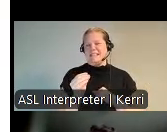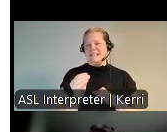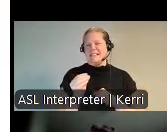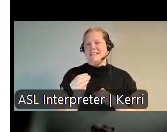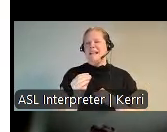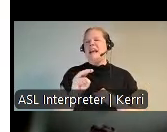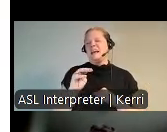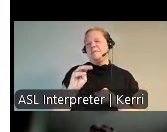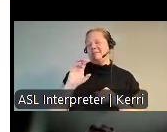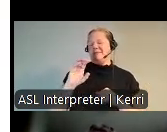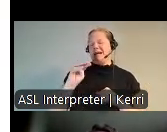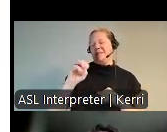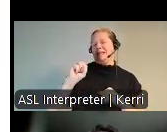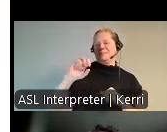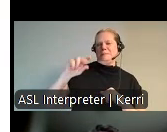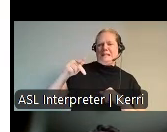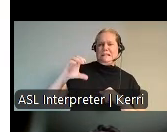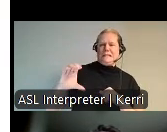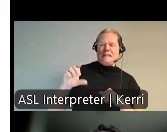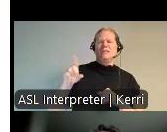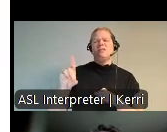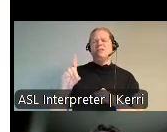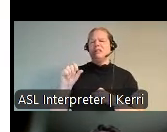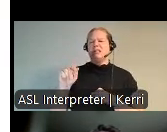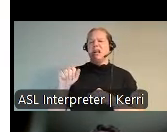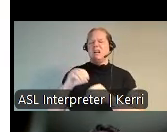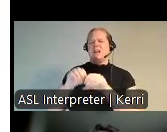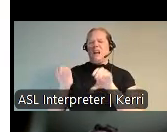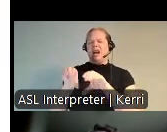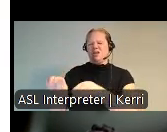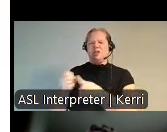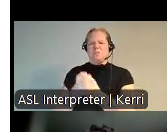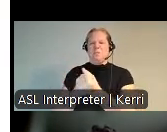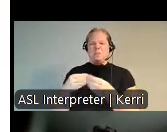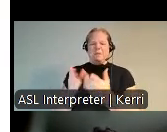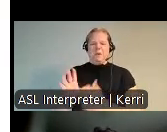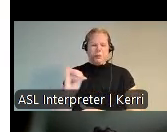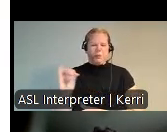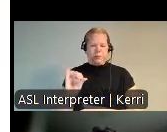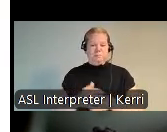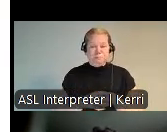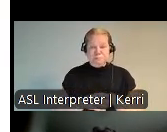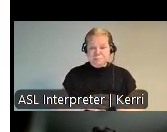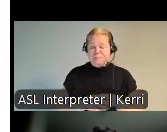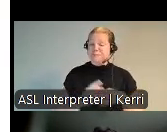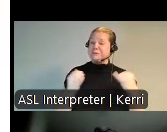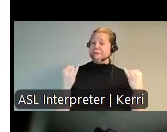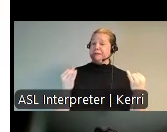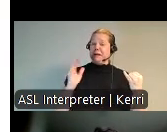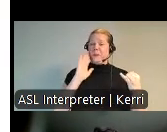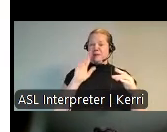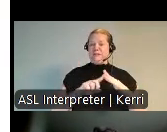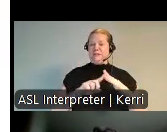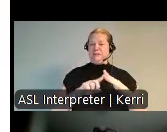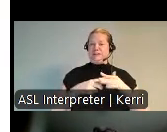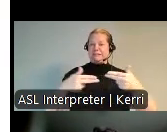MAPC, who is our other data and action support provider. So we'll jump right into our slides,